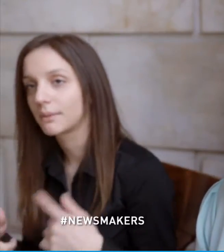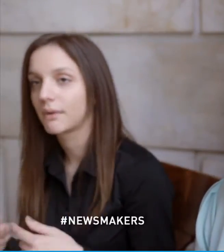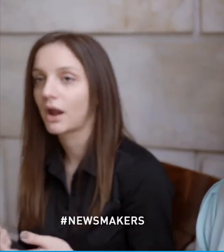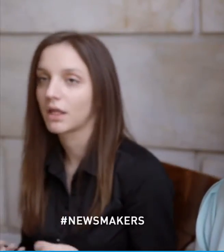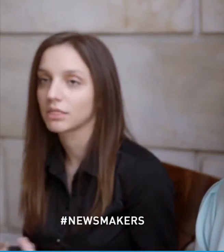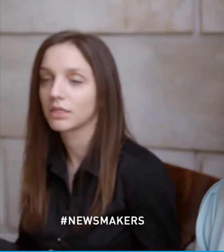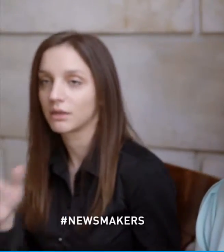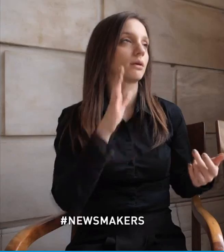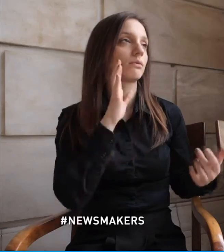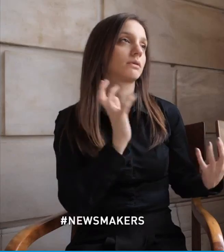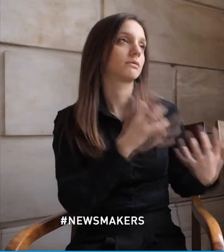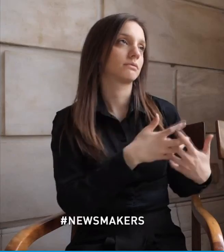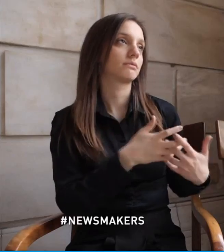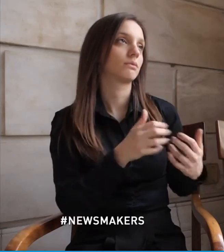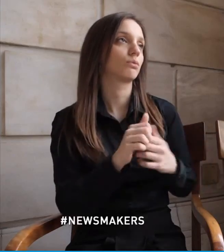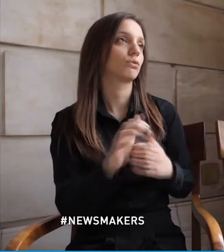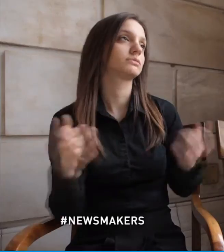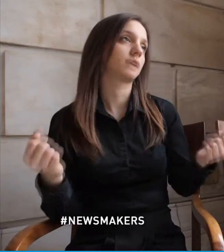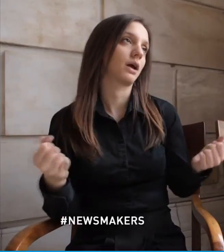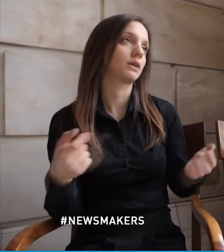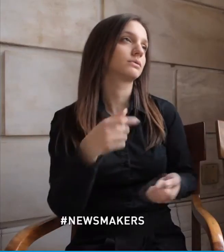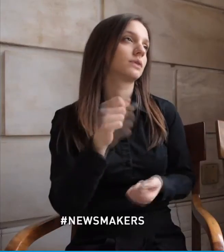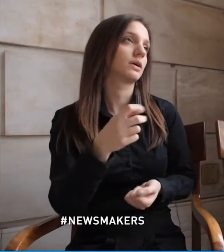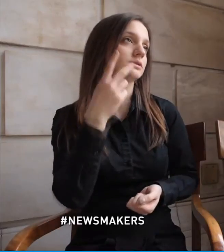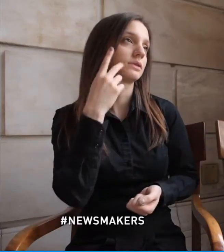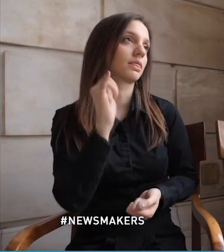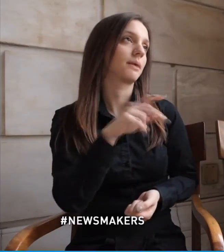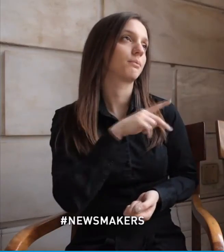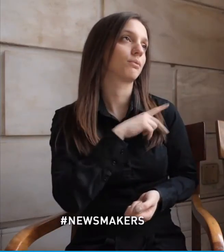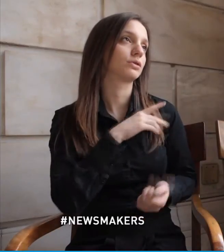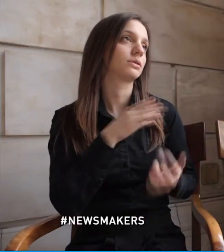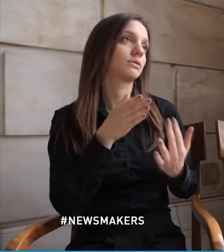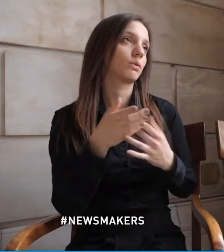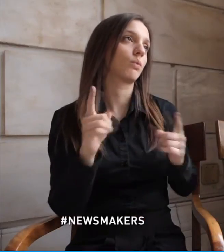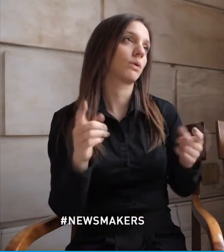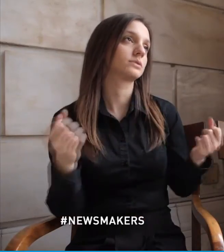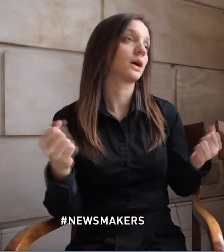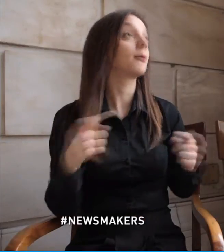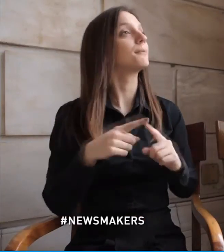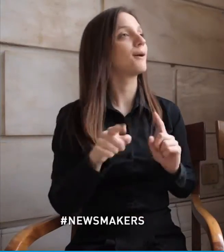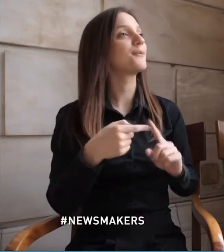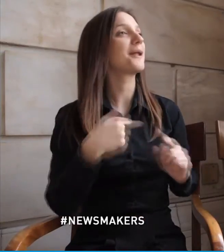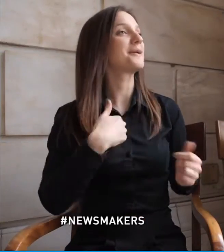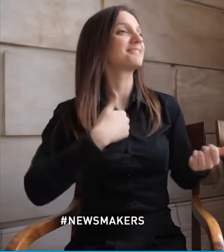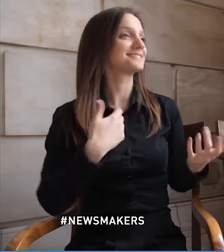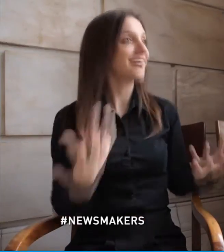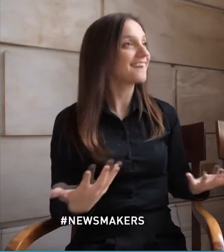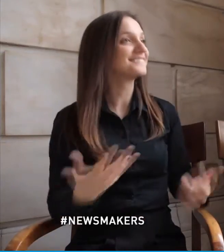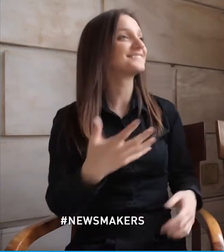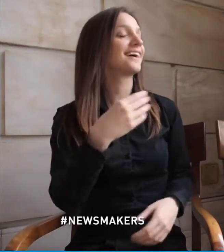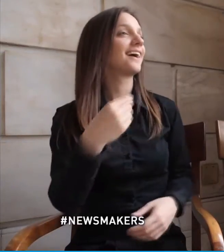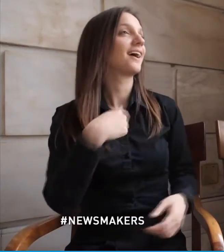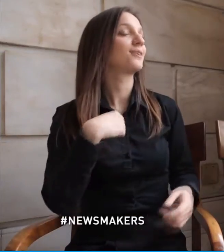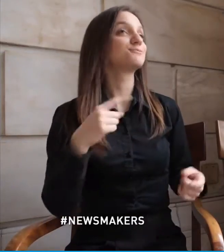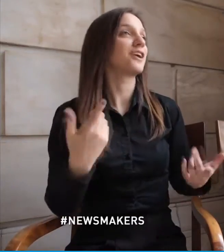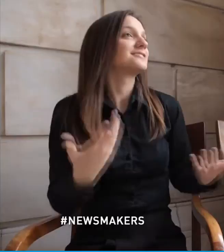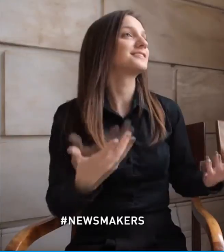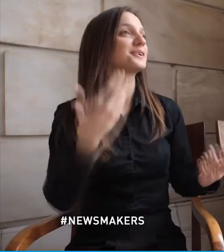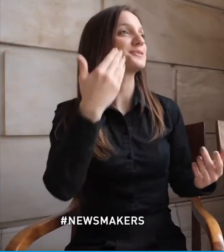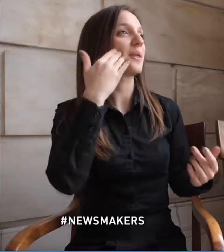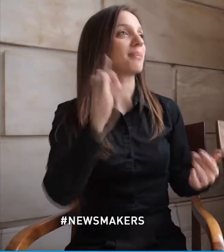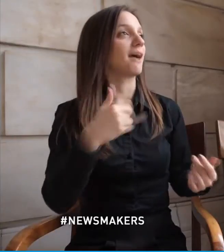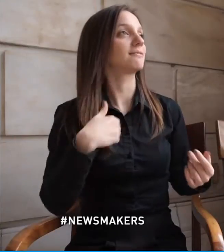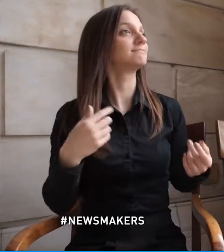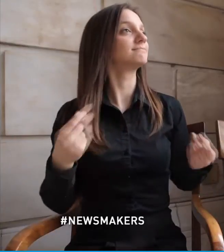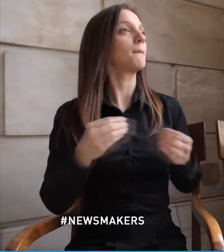she represents that in her sign. You can see that personality through the way that she's signing. But when I'm myself and I'm just, you know, the upbeat